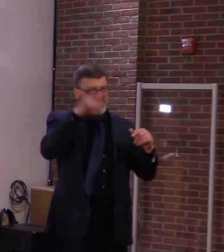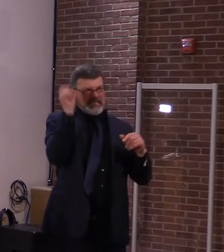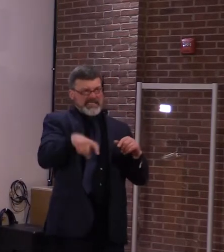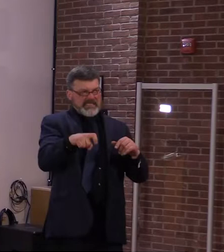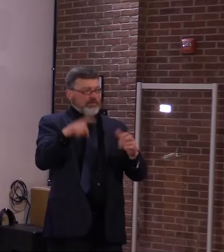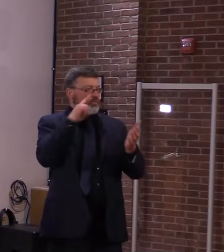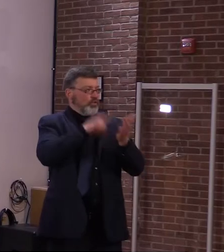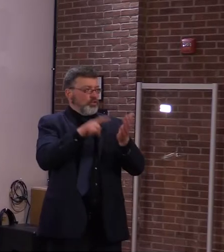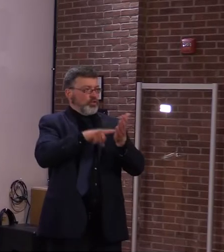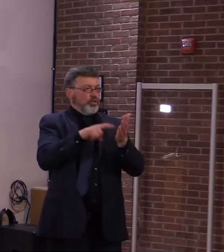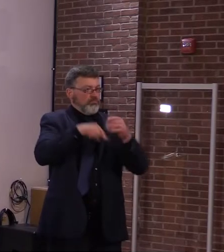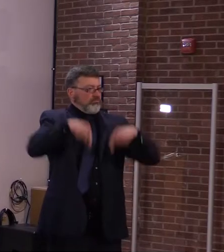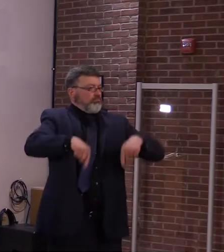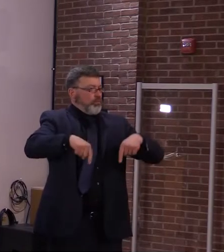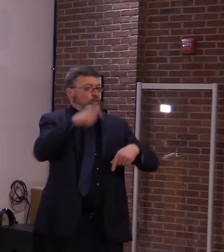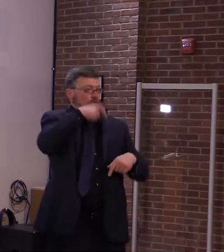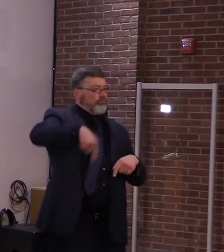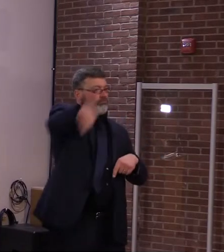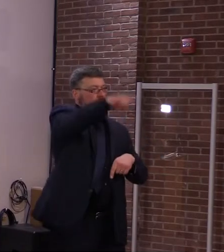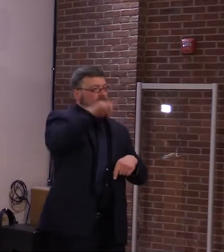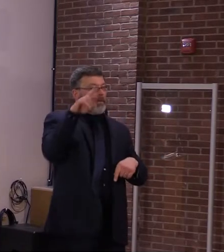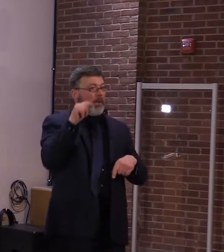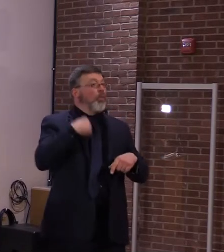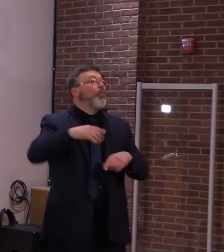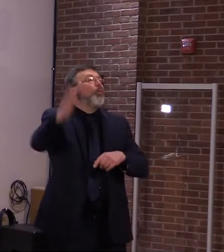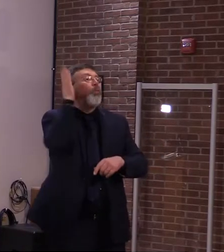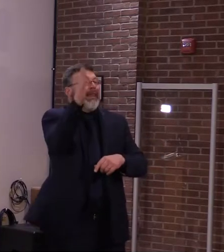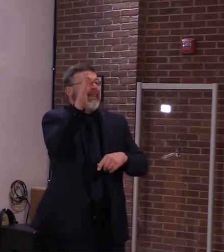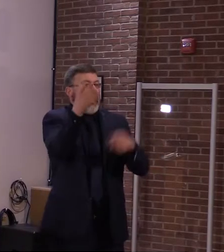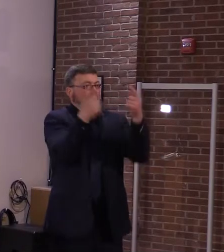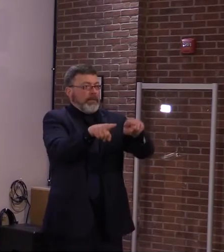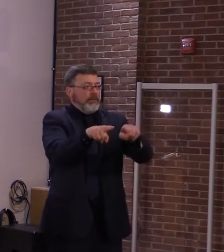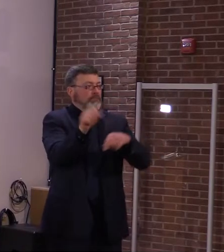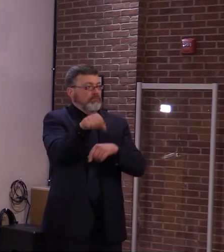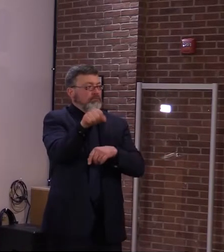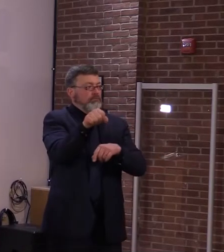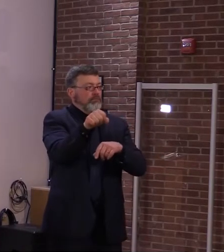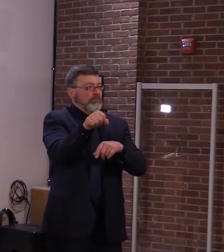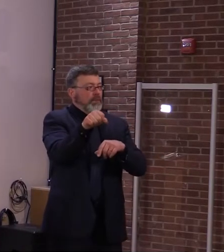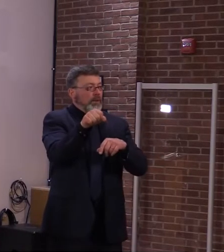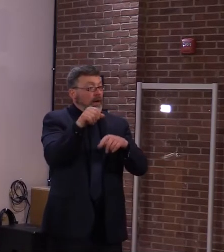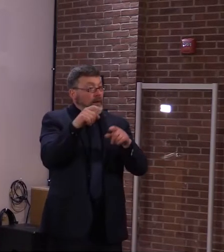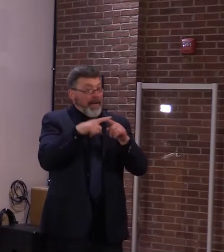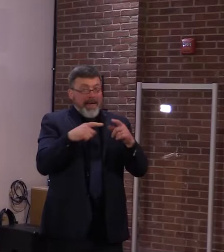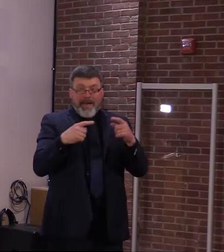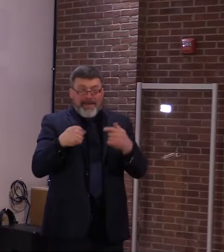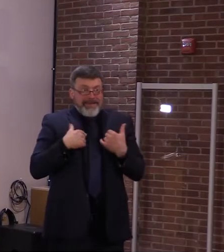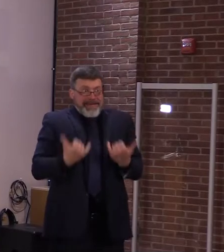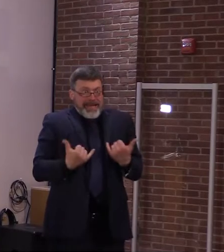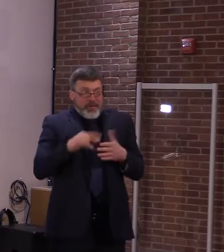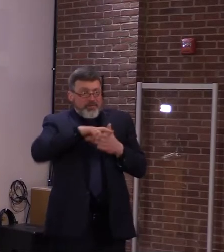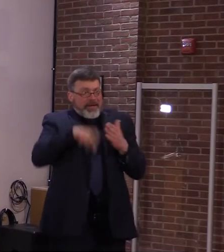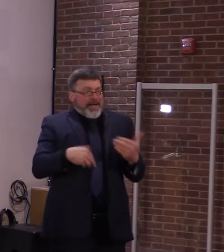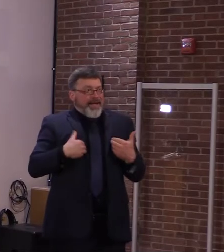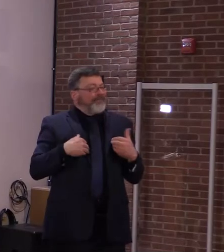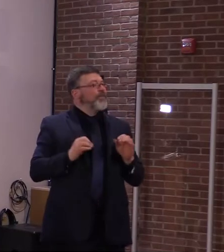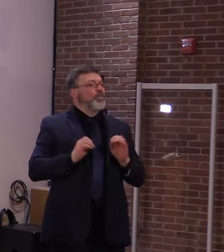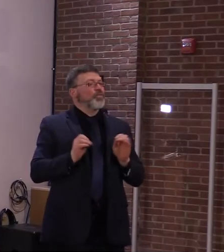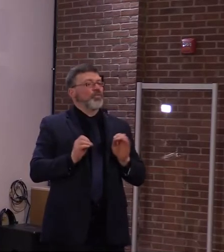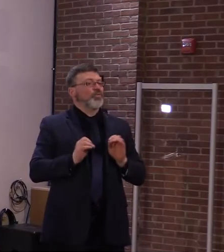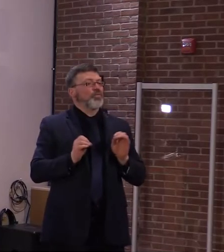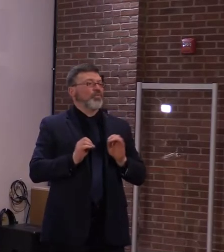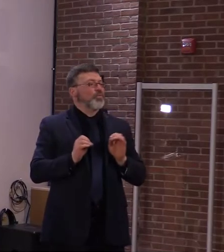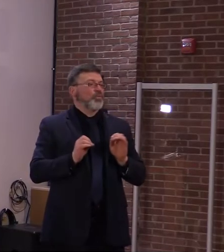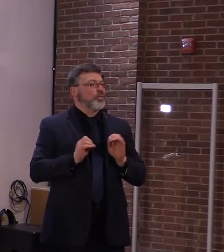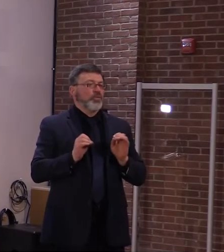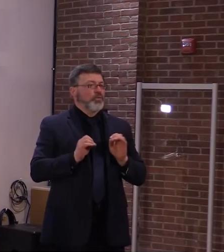data regarding the people who've had COVID already in Vermont and how many of them do or do not have persistent